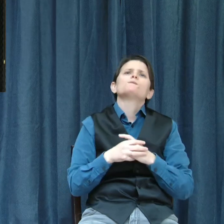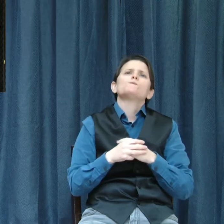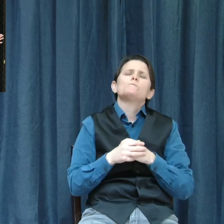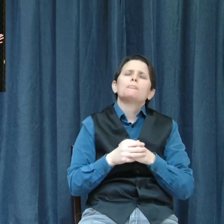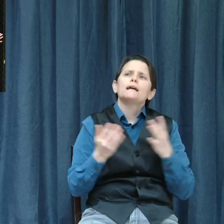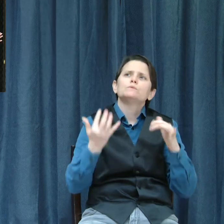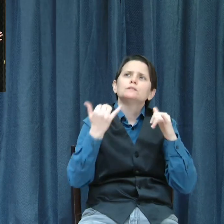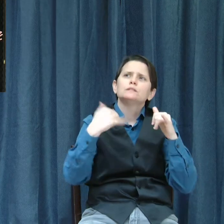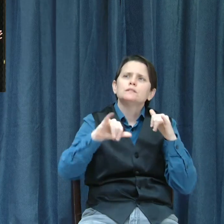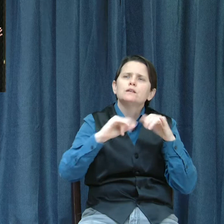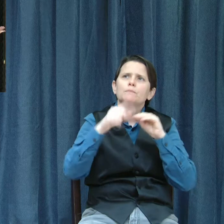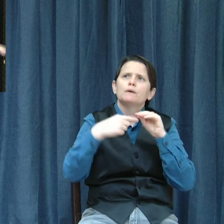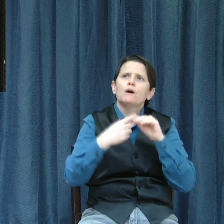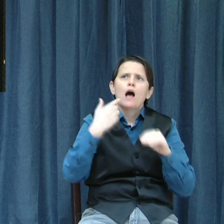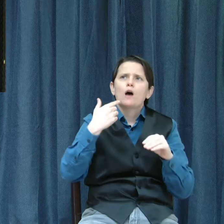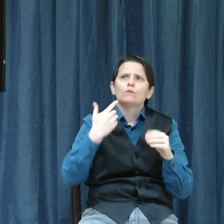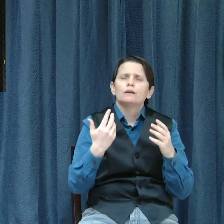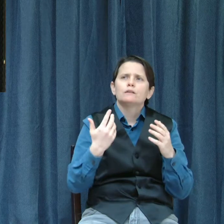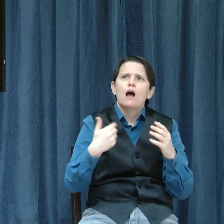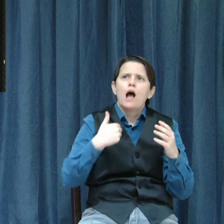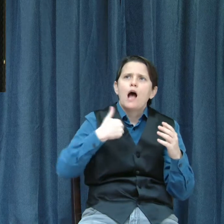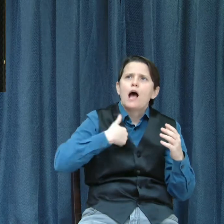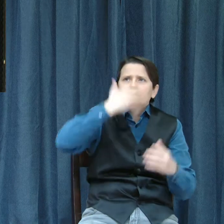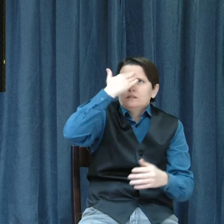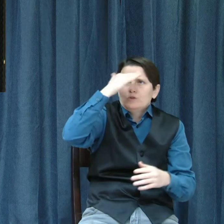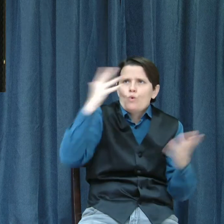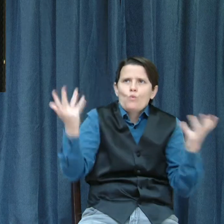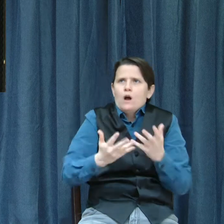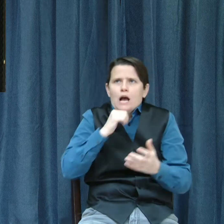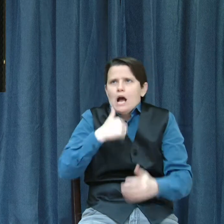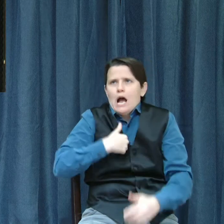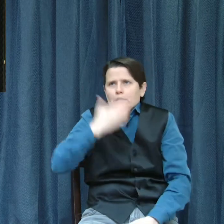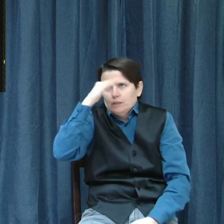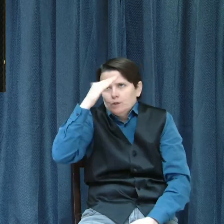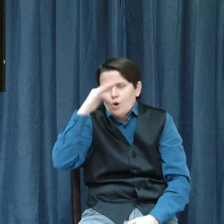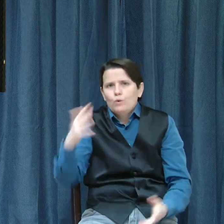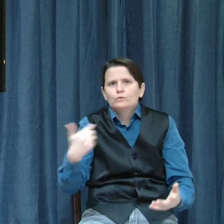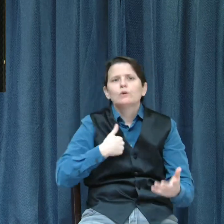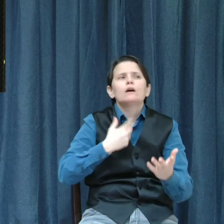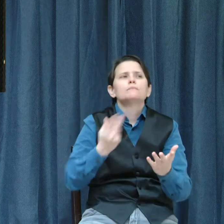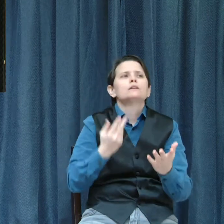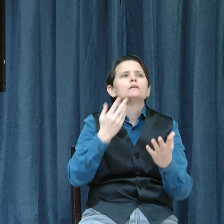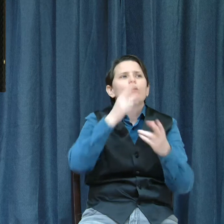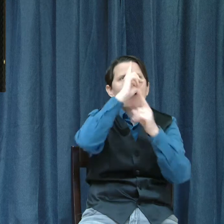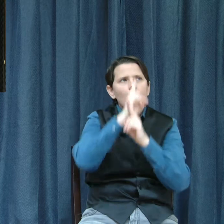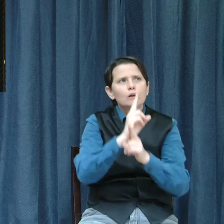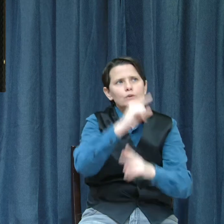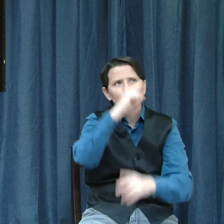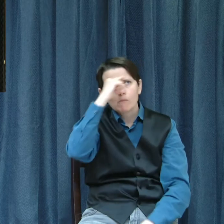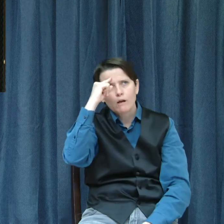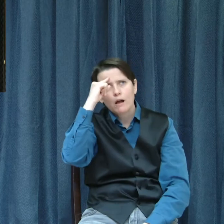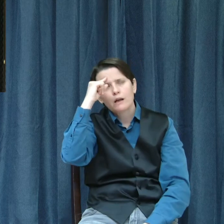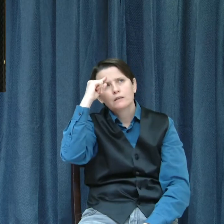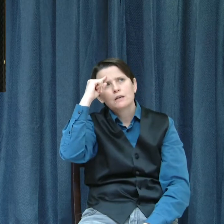I didn't know. So as we stand honoring Black History Month, we honor it